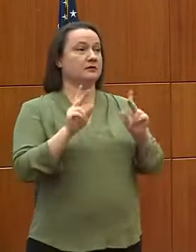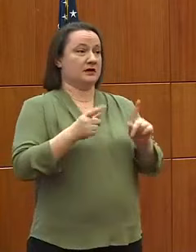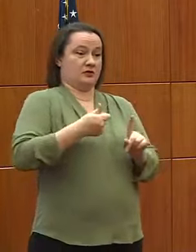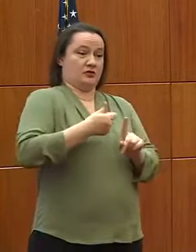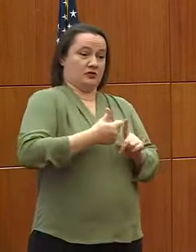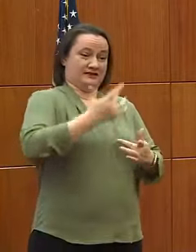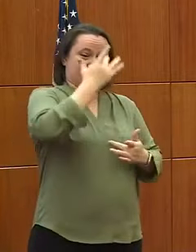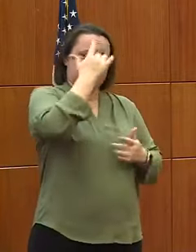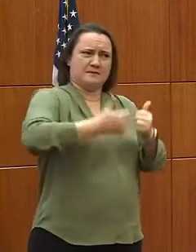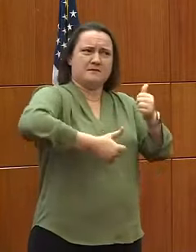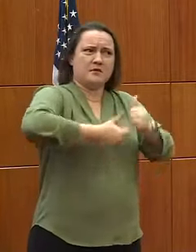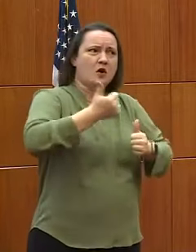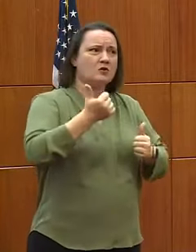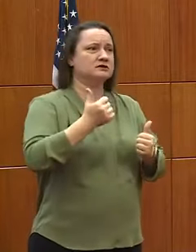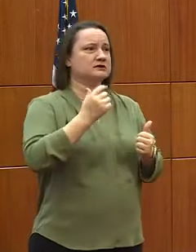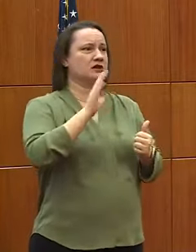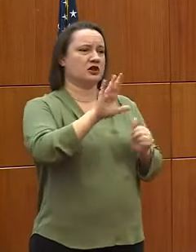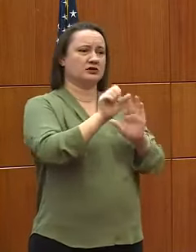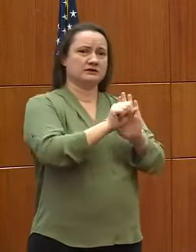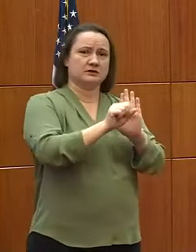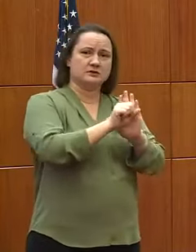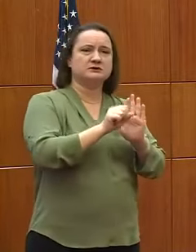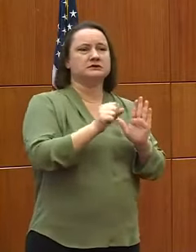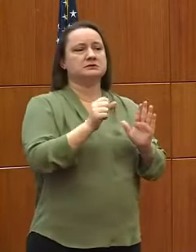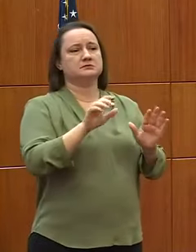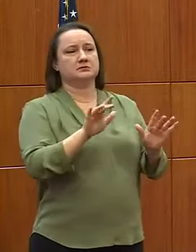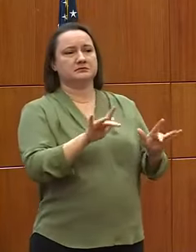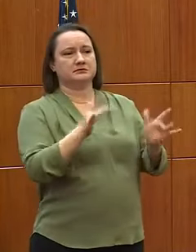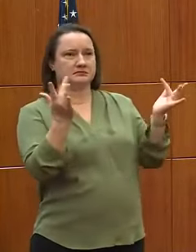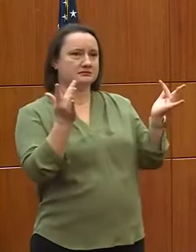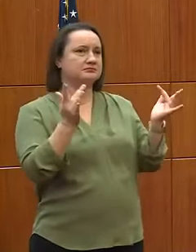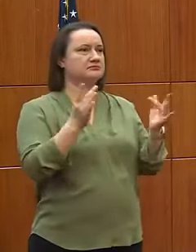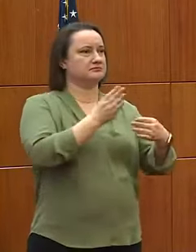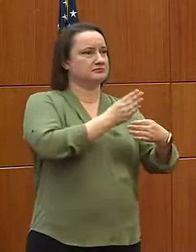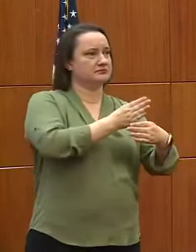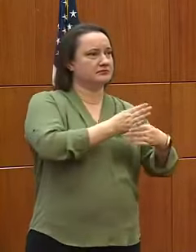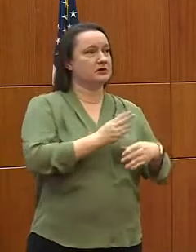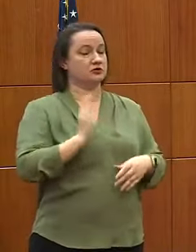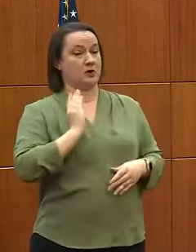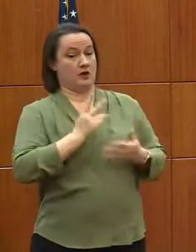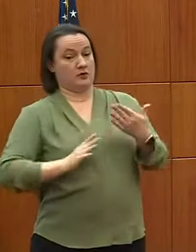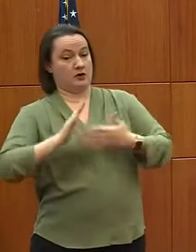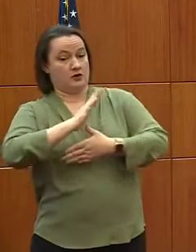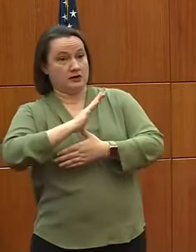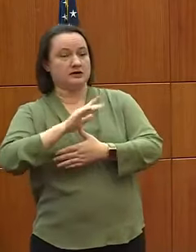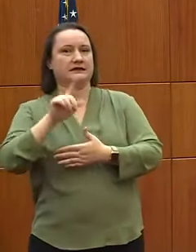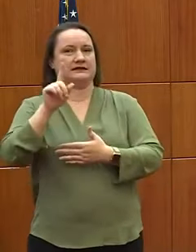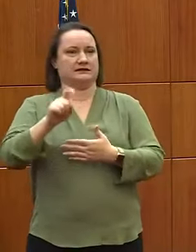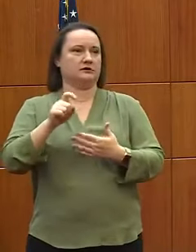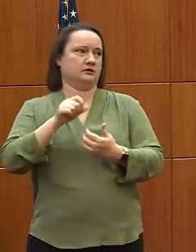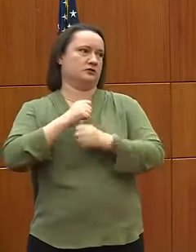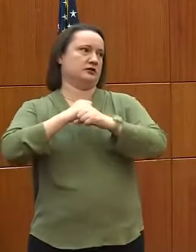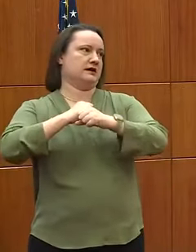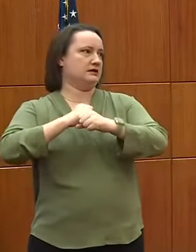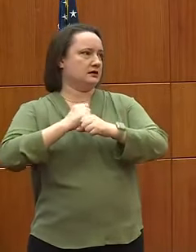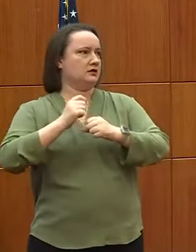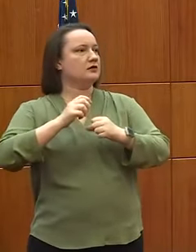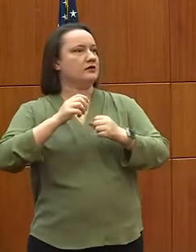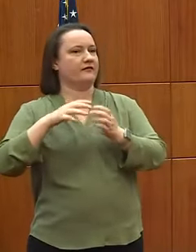So as a country, our priority must be to protect the people who are most vulnerable, older